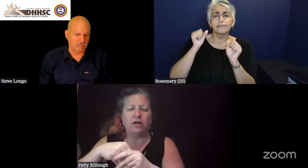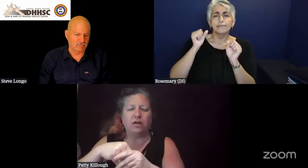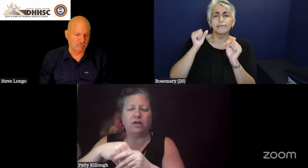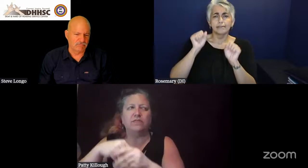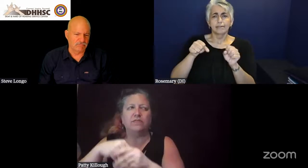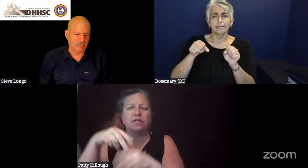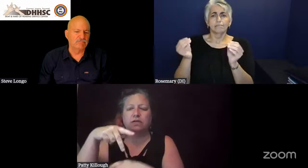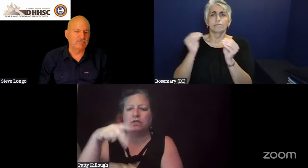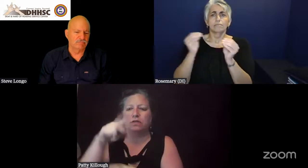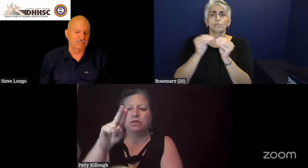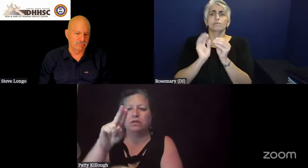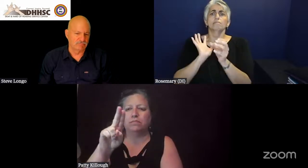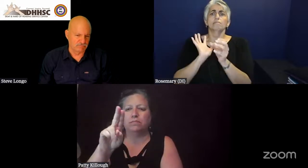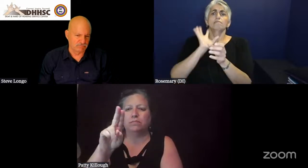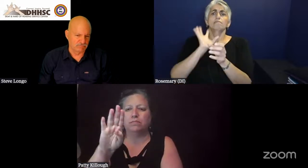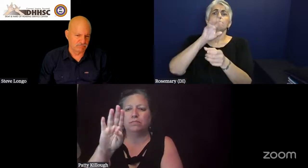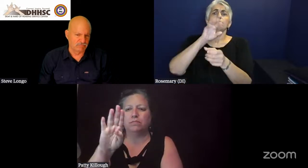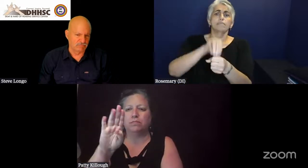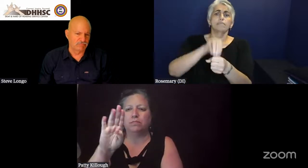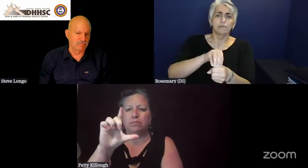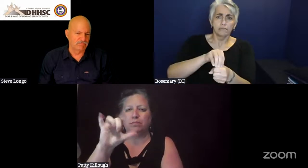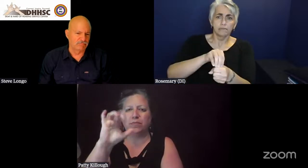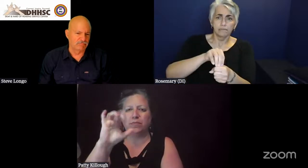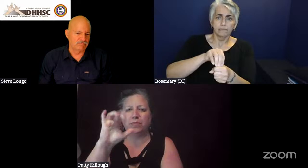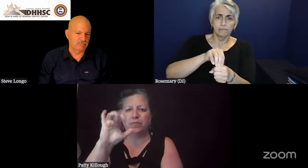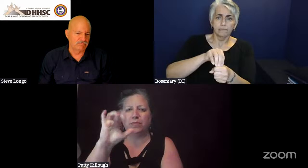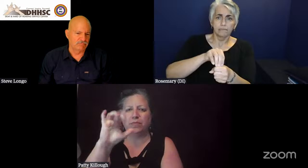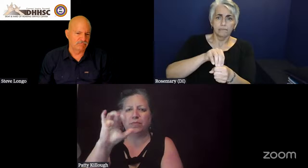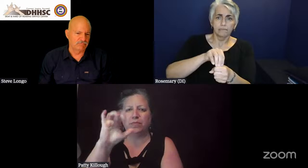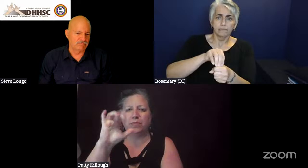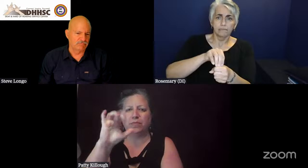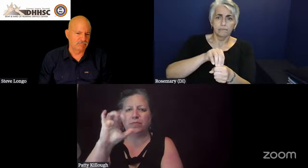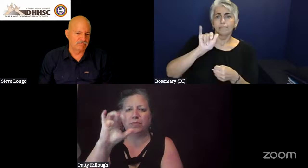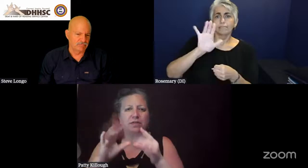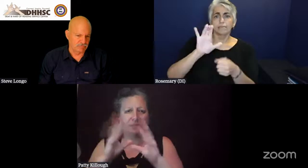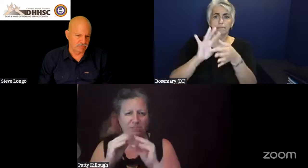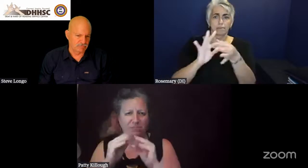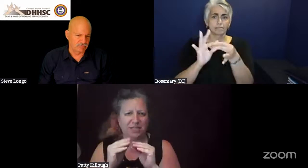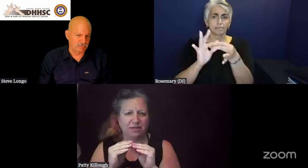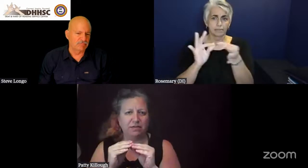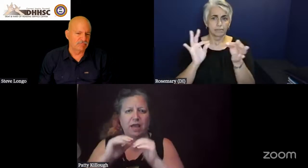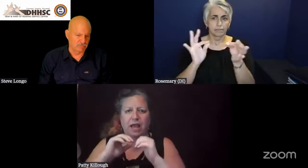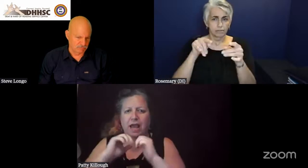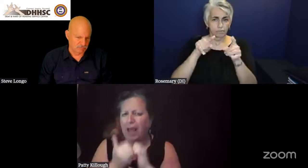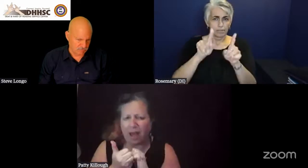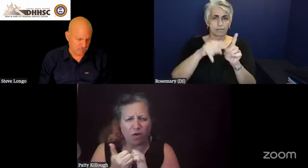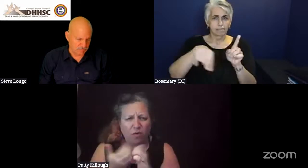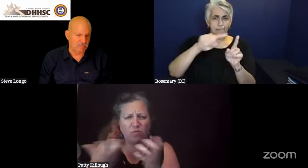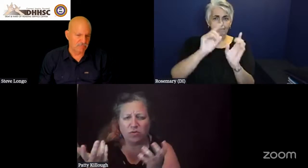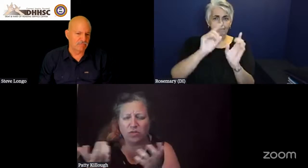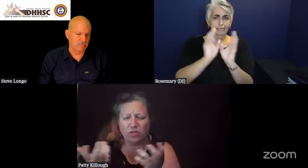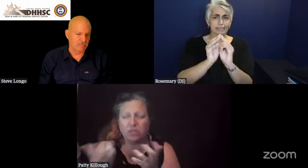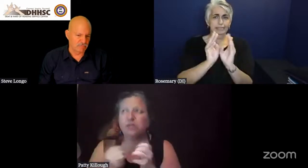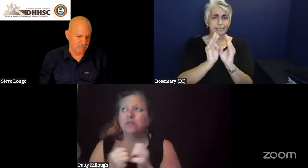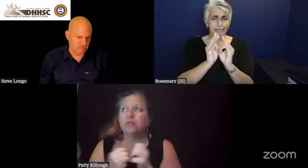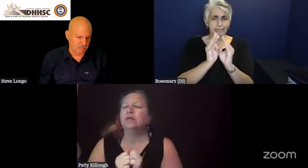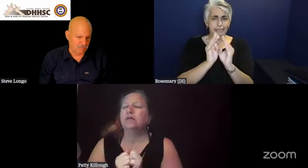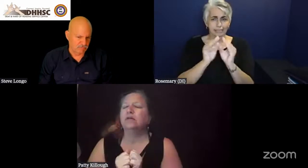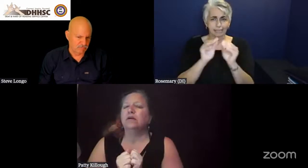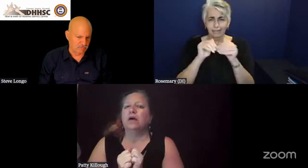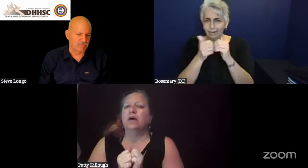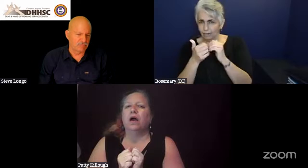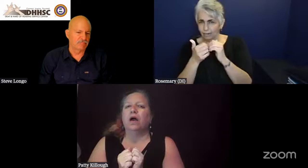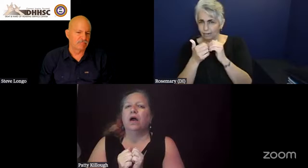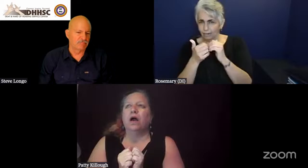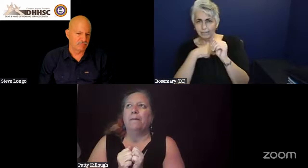wanting, I don't know, if there could be more involvement of public commentary